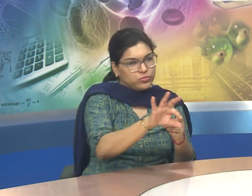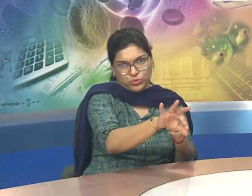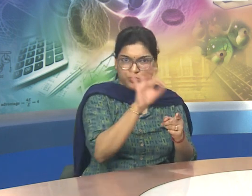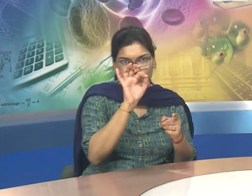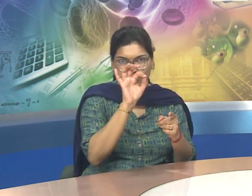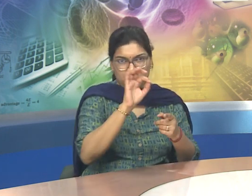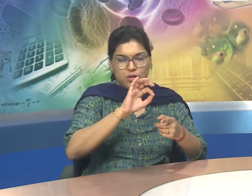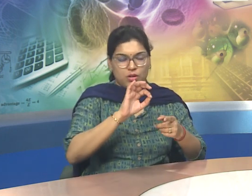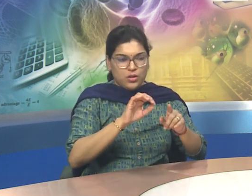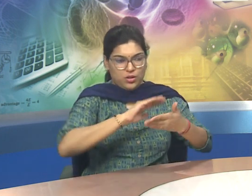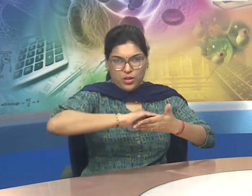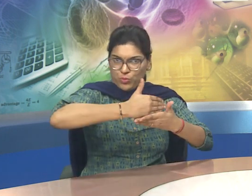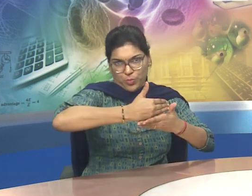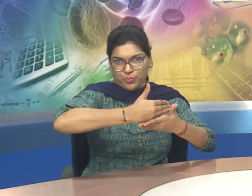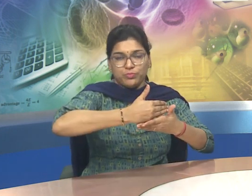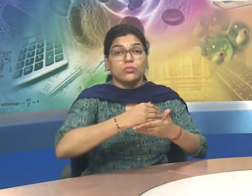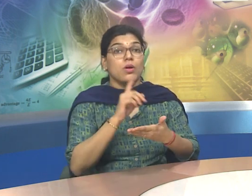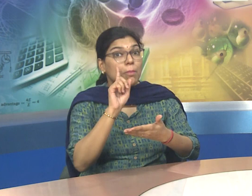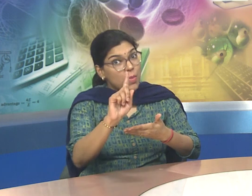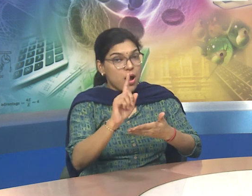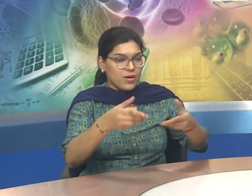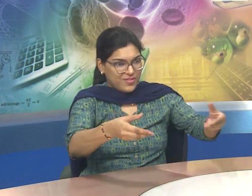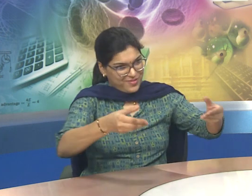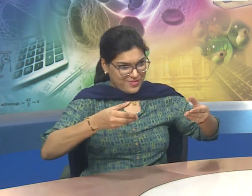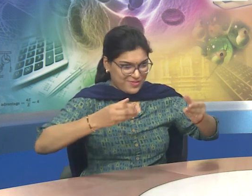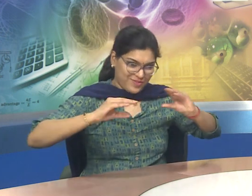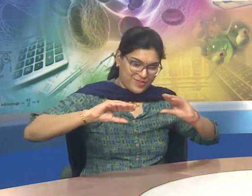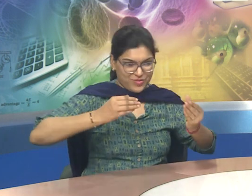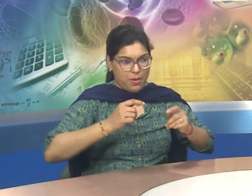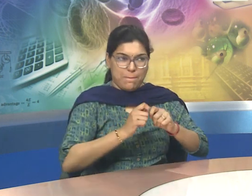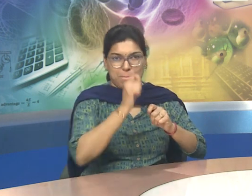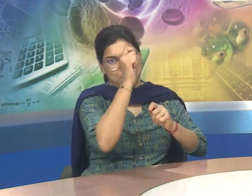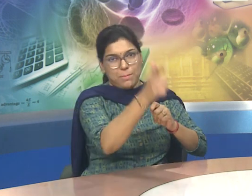any work we do on computer. We can make choices